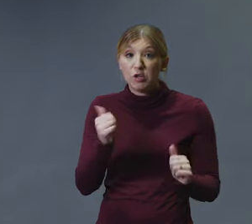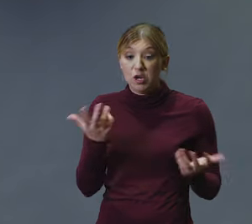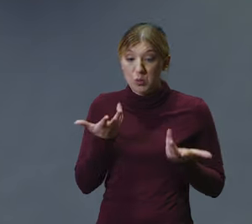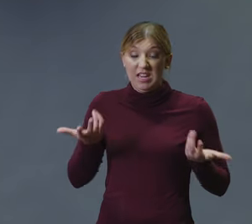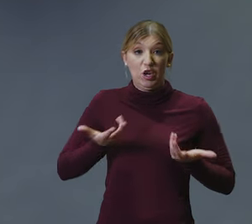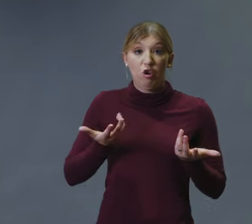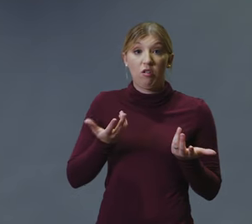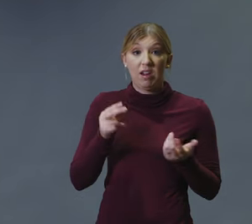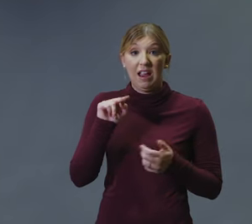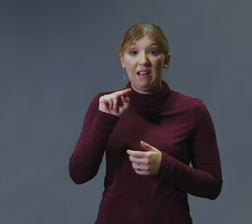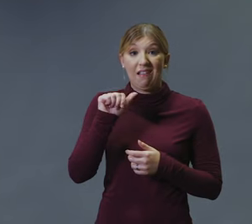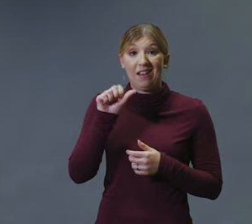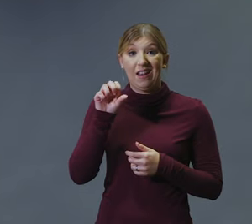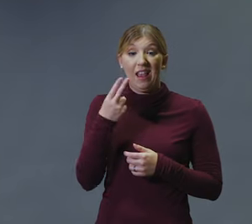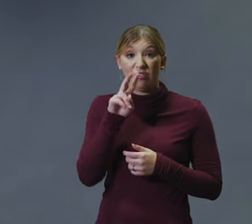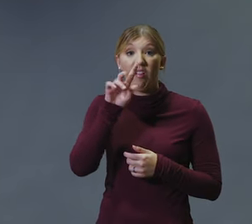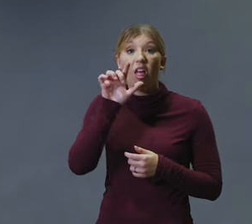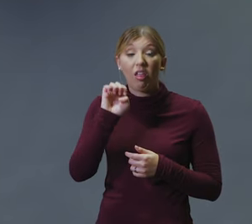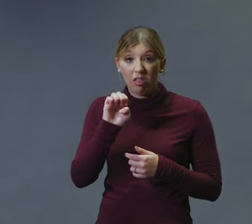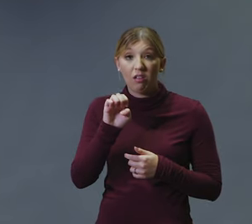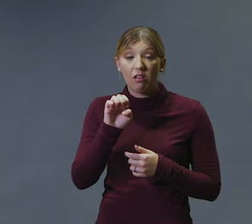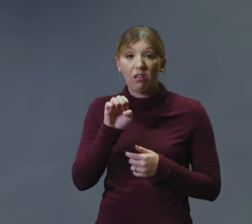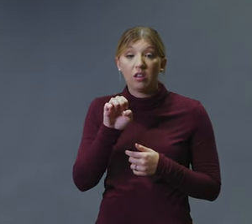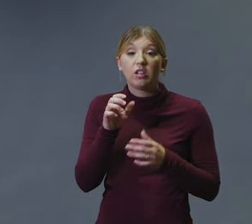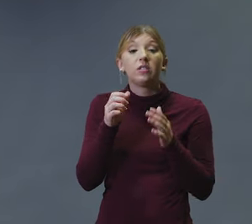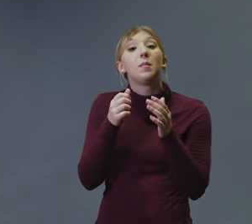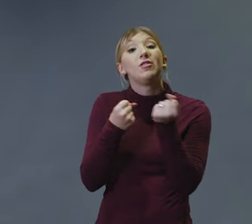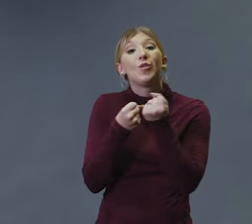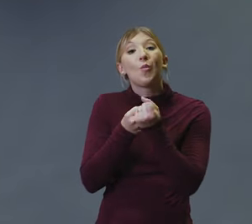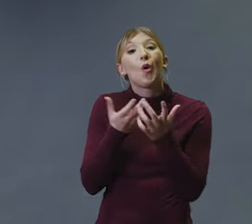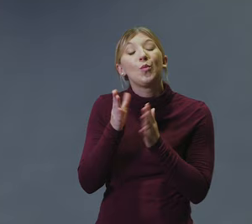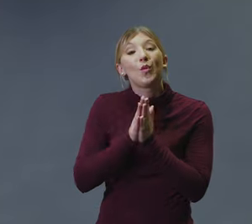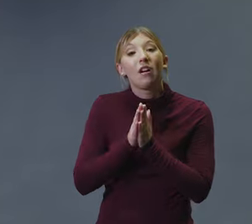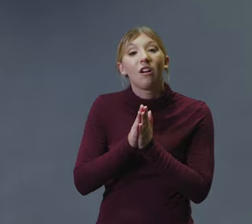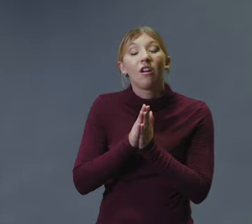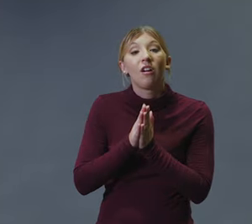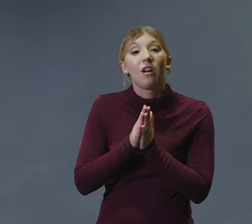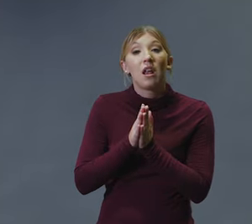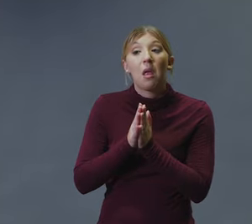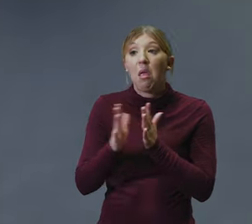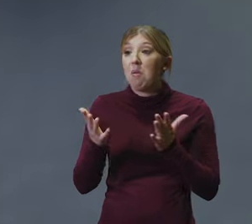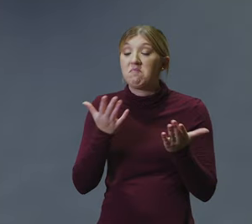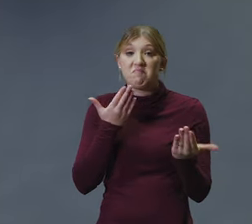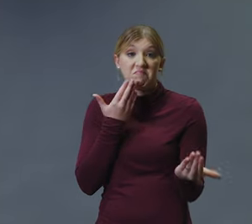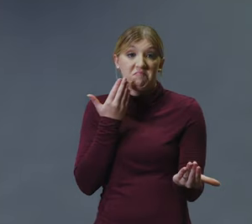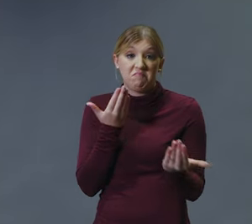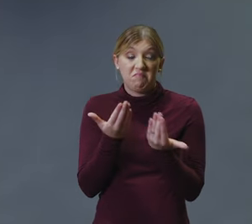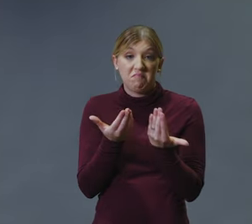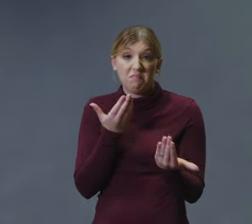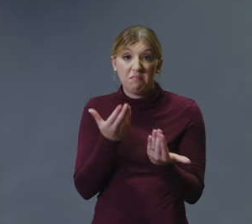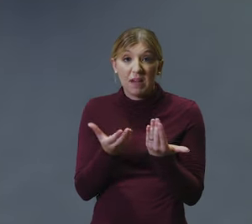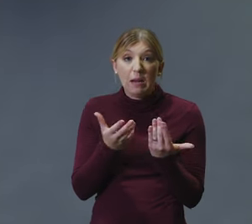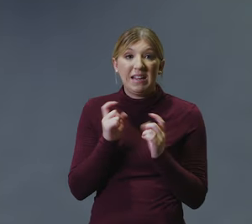here in Nashville. Support the work through prayer. Maybe it begins to champion those who don't have